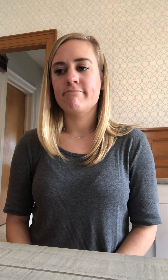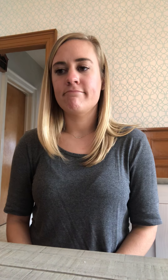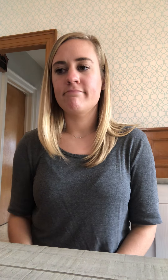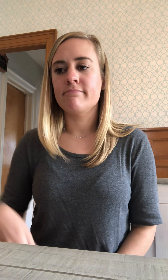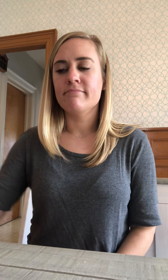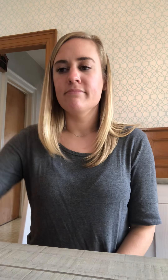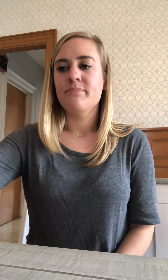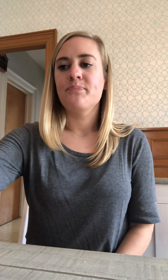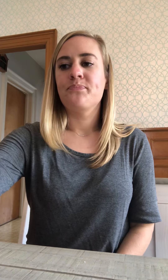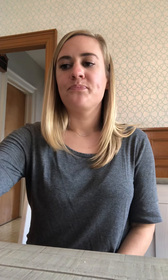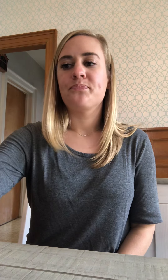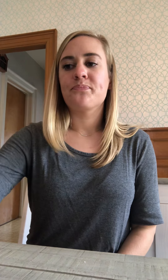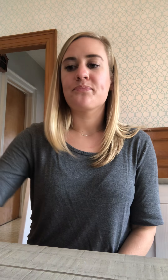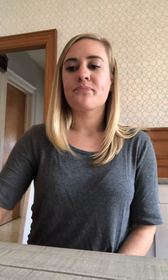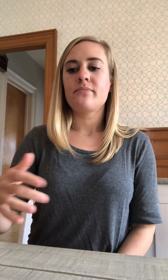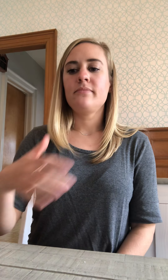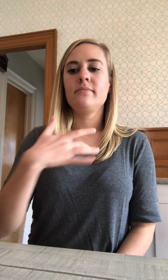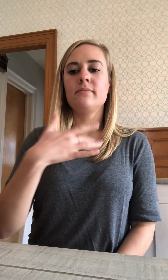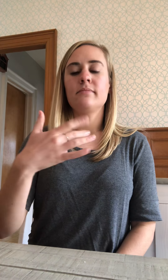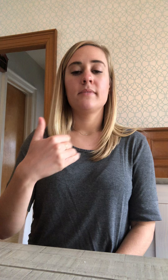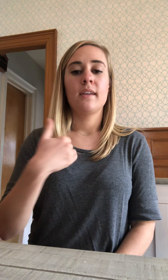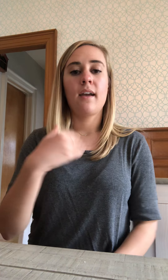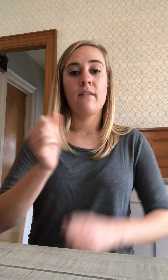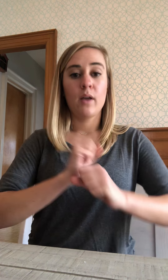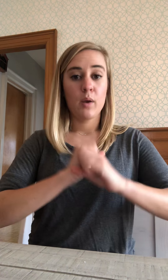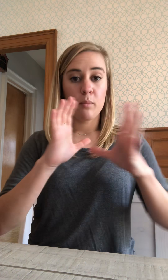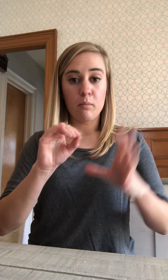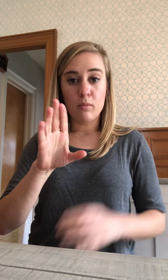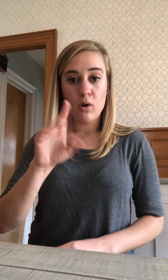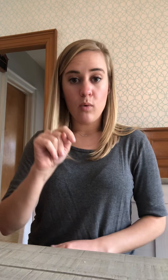Oftentimes there's a blowout component in the orbit to this as well.